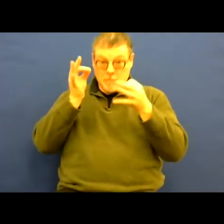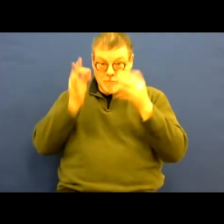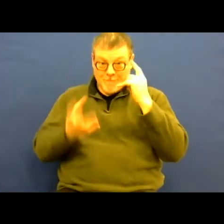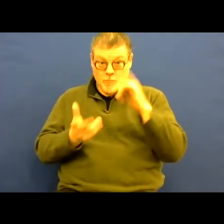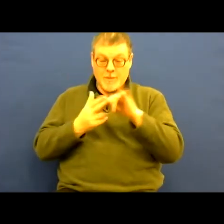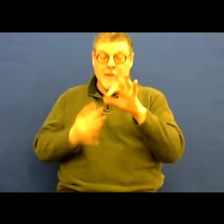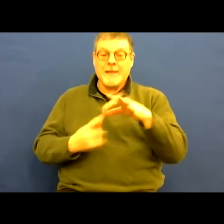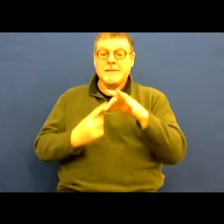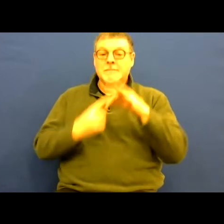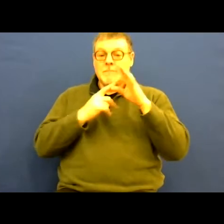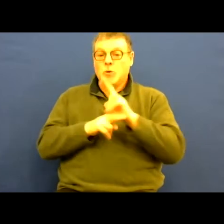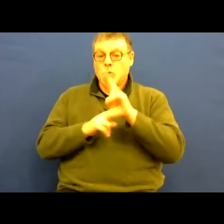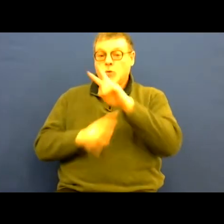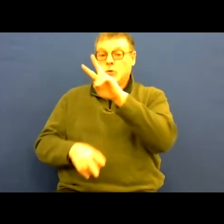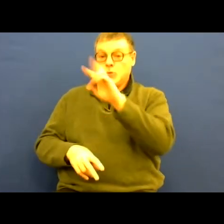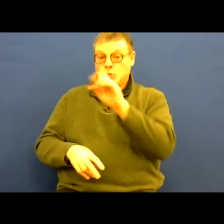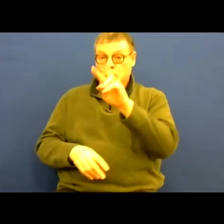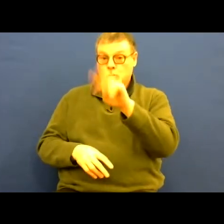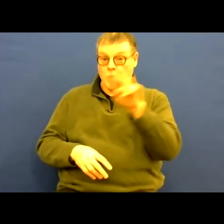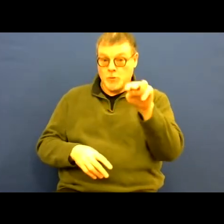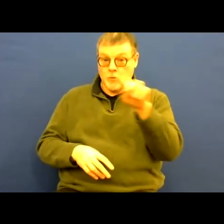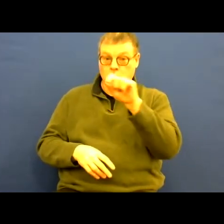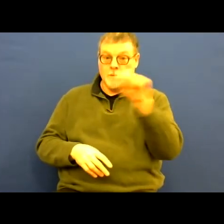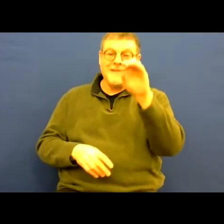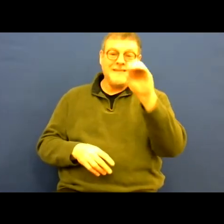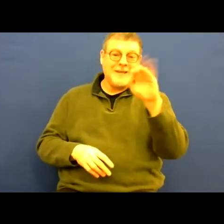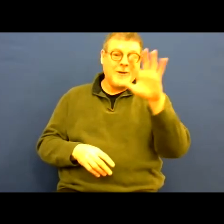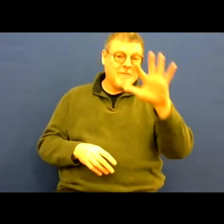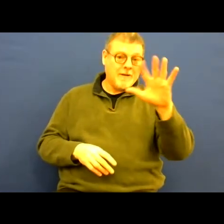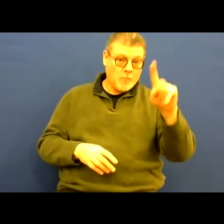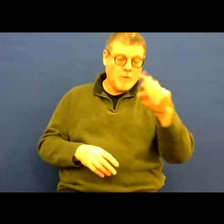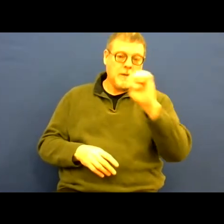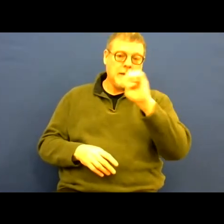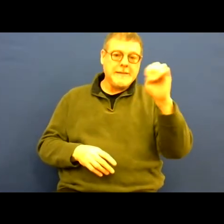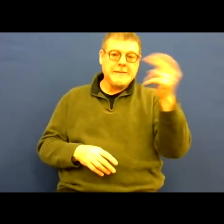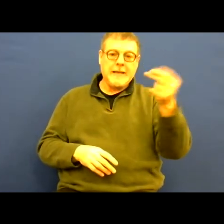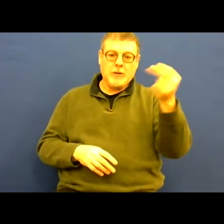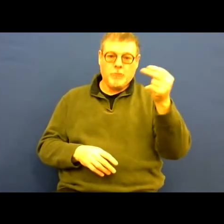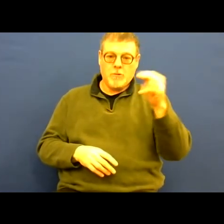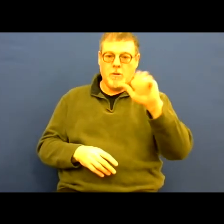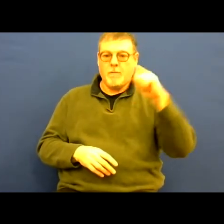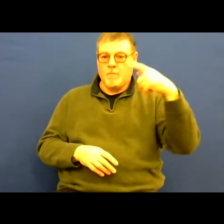use permit application number 2022-051 East Henrietta Apartments.